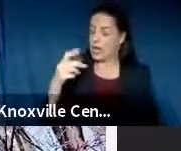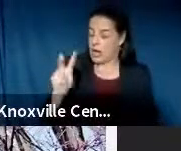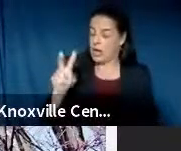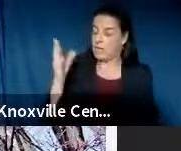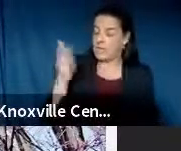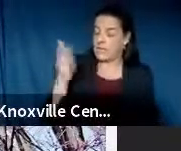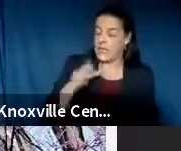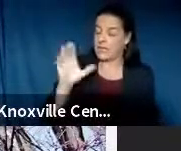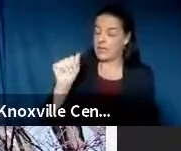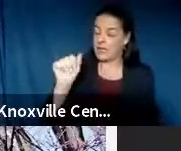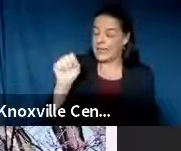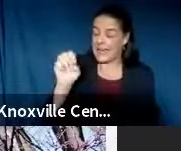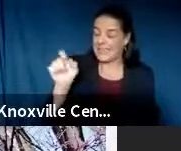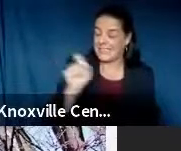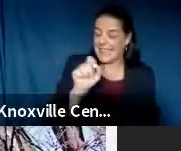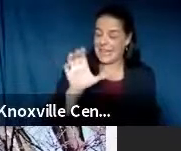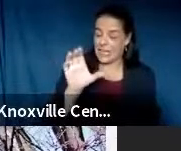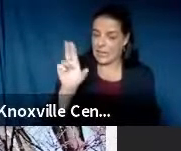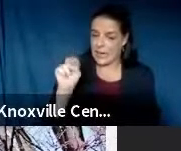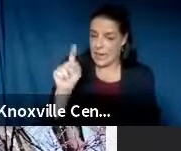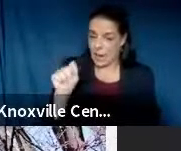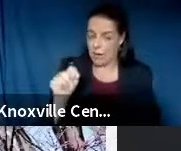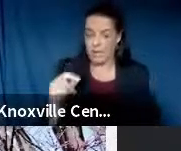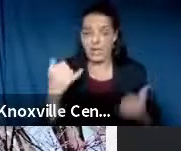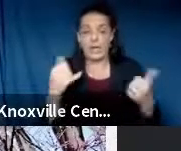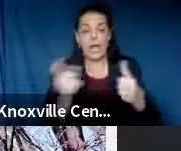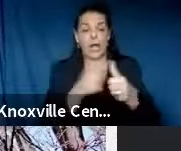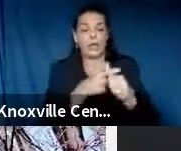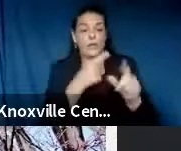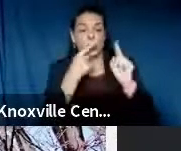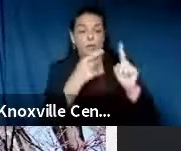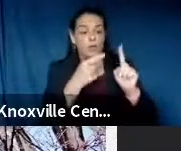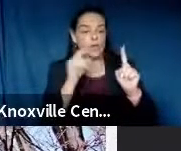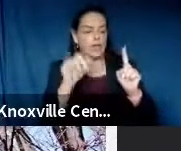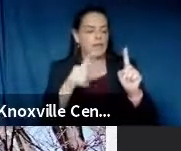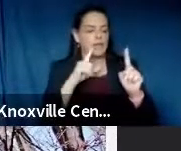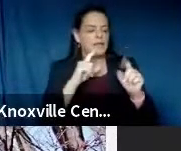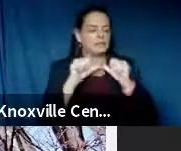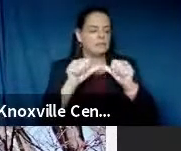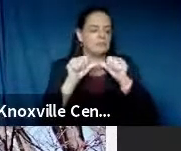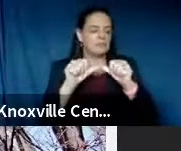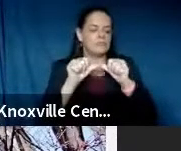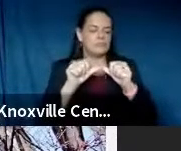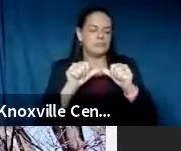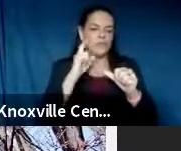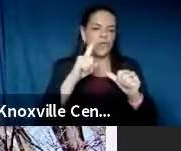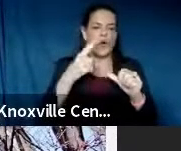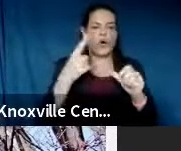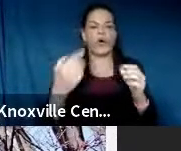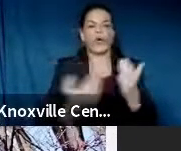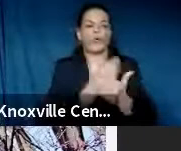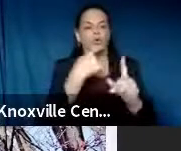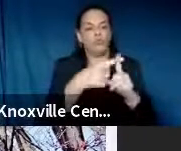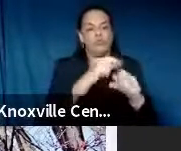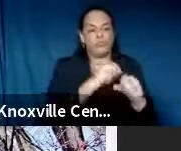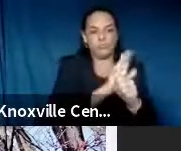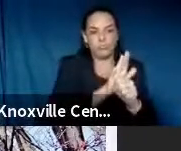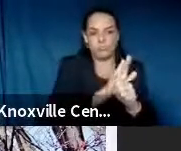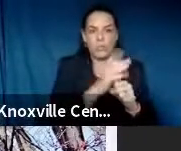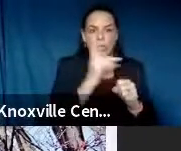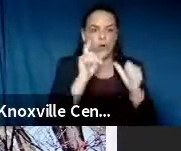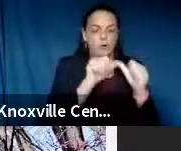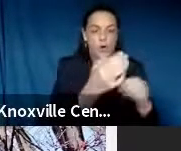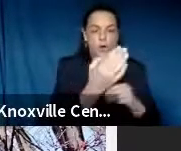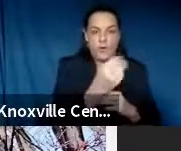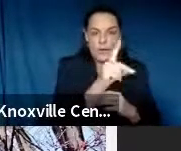covid.knoxcountytn.gov/case-count. Moving to the first benchmark, sustained reduction or stability in new cases for 14 days.